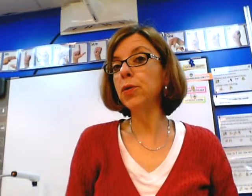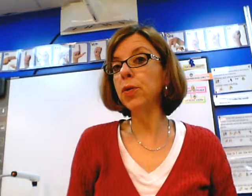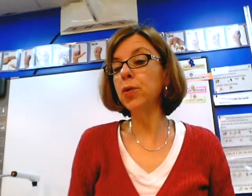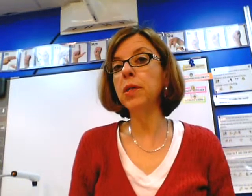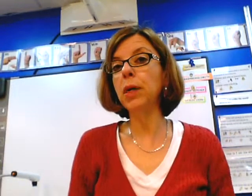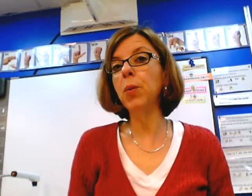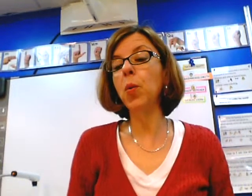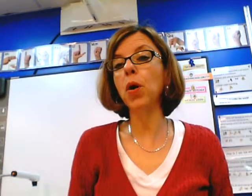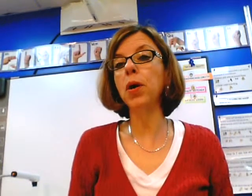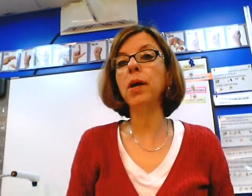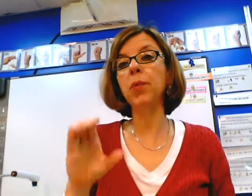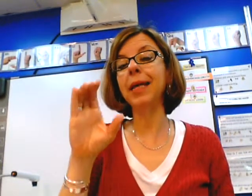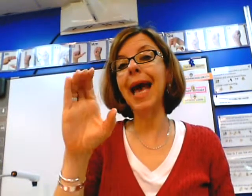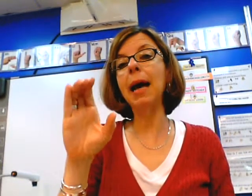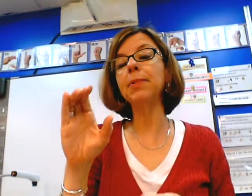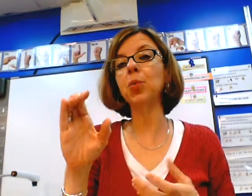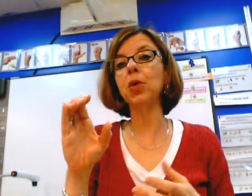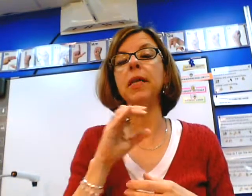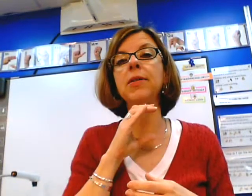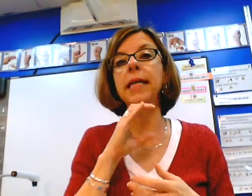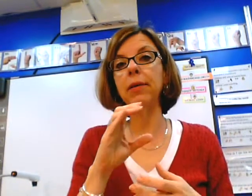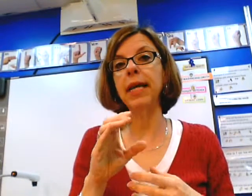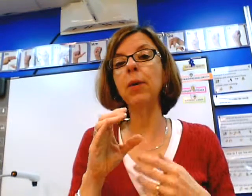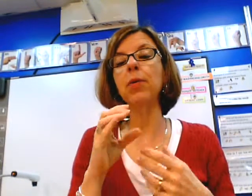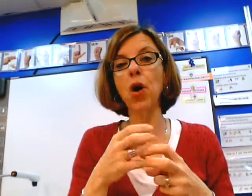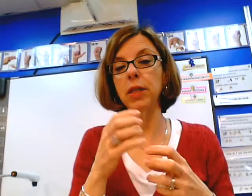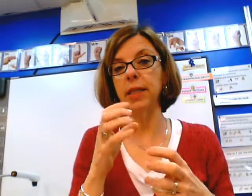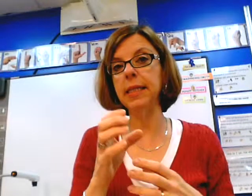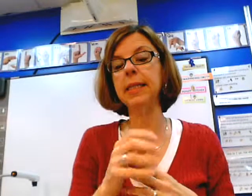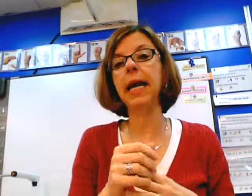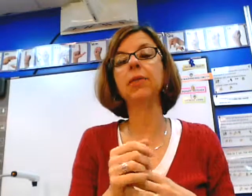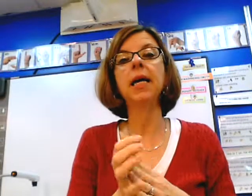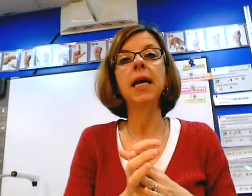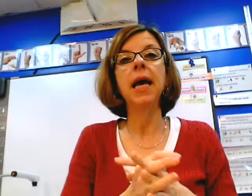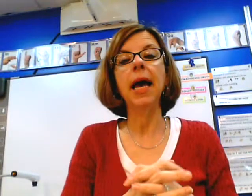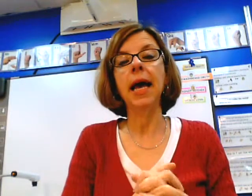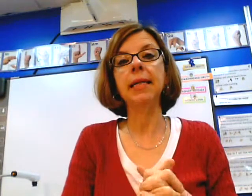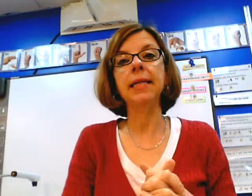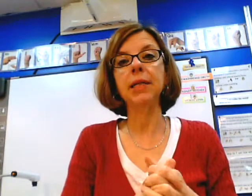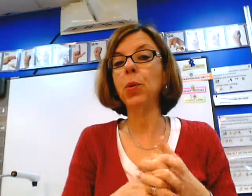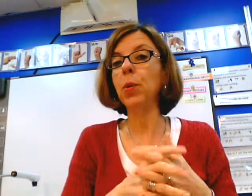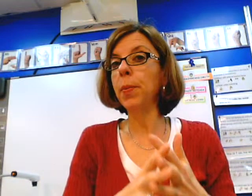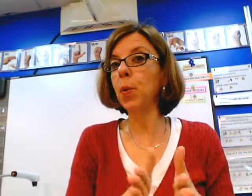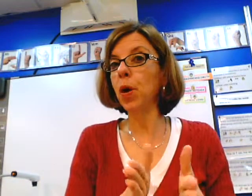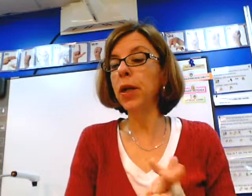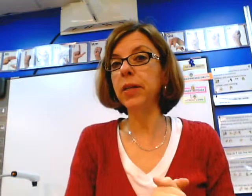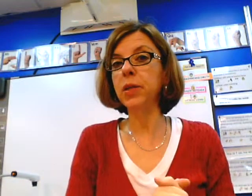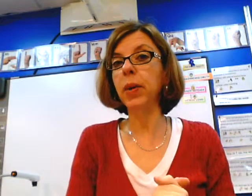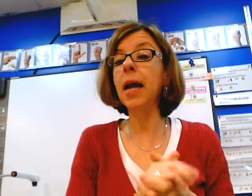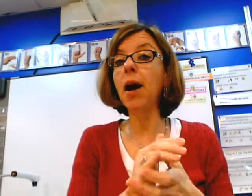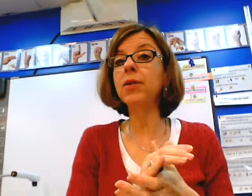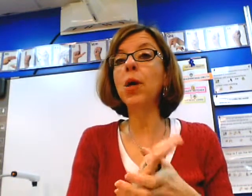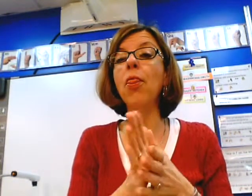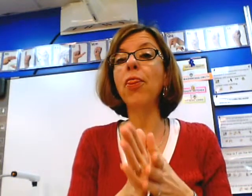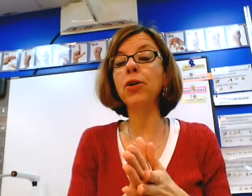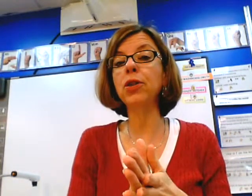So those are the stories that we'll be working on. And with caps, we're going to, sound it out with the hard C sound. And that's what we'll be working on this week. And